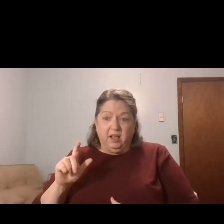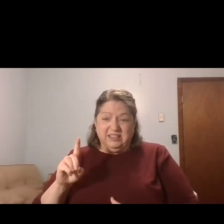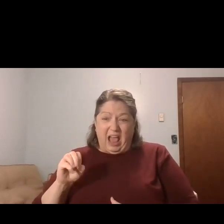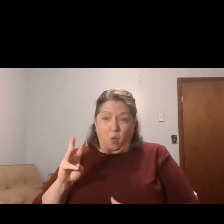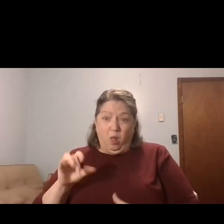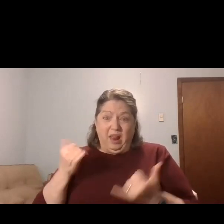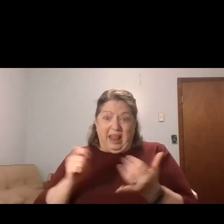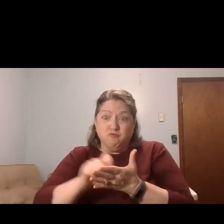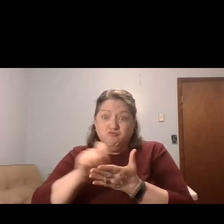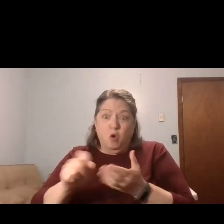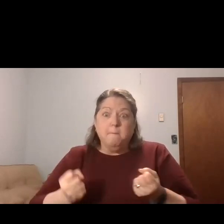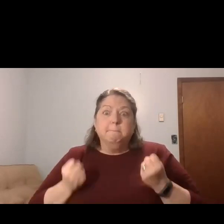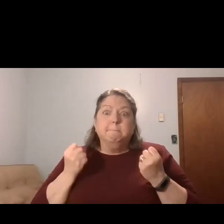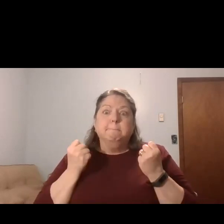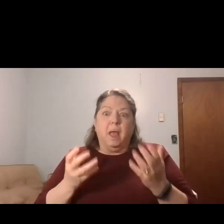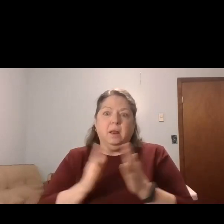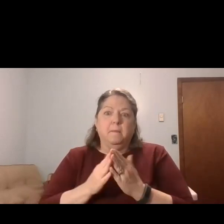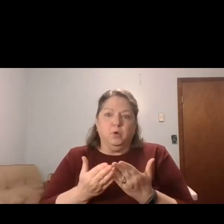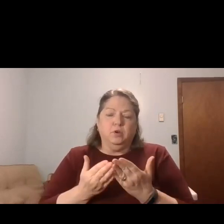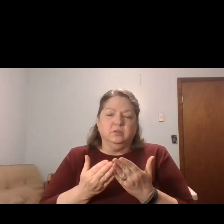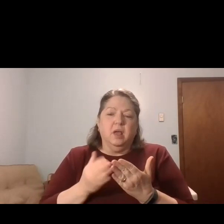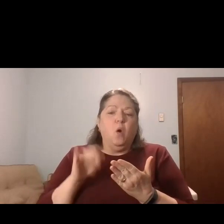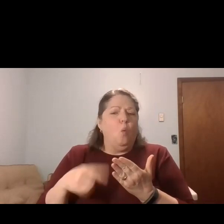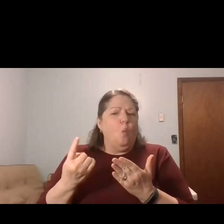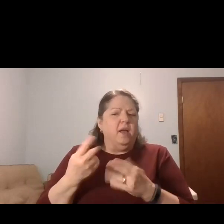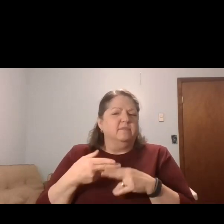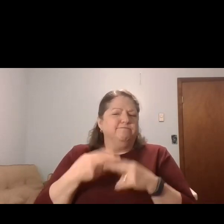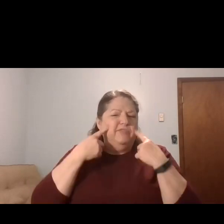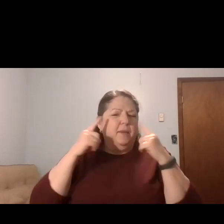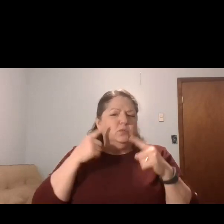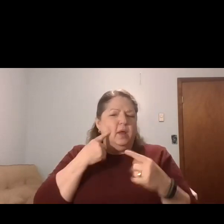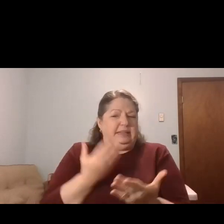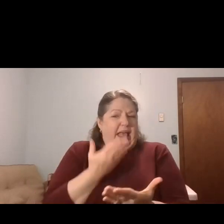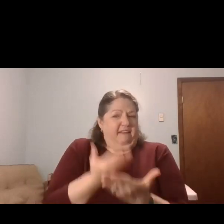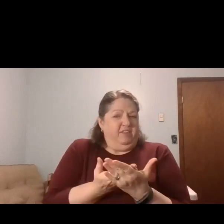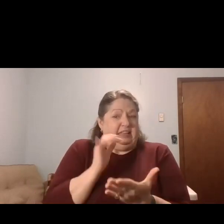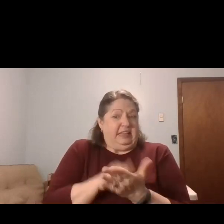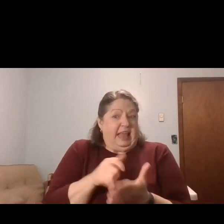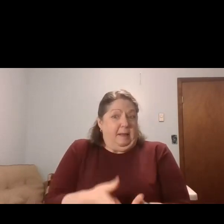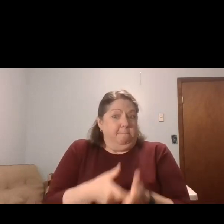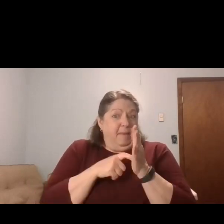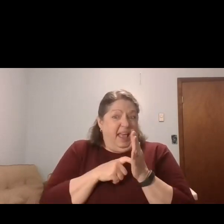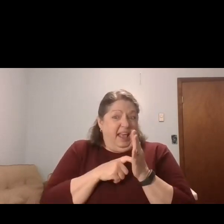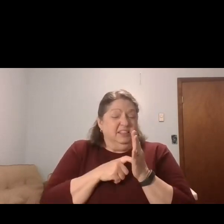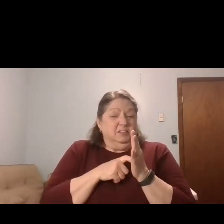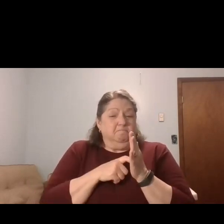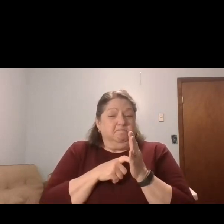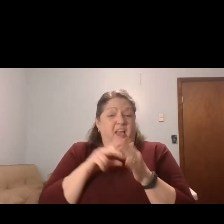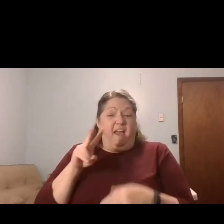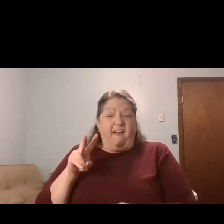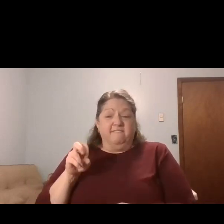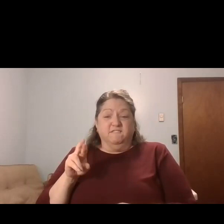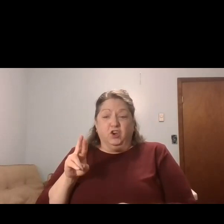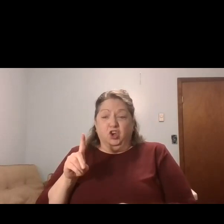there's two that get my attention, Evidence That Demands a Verdict, the powerful books. And I recommend those are good books to get if you